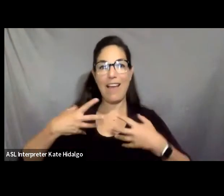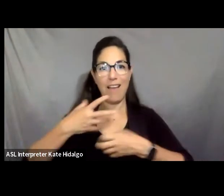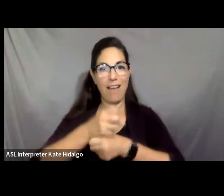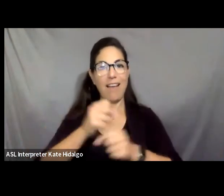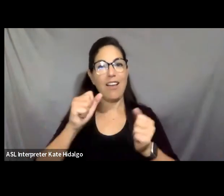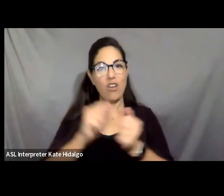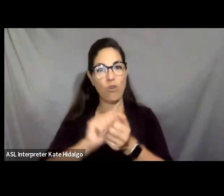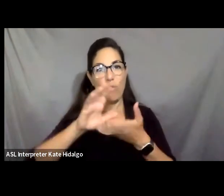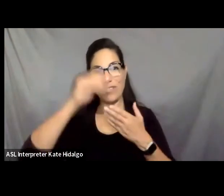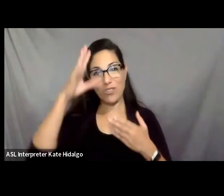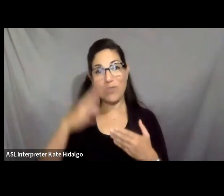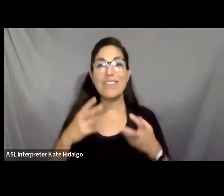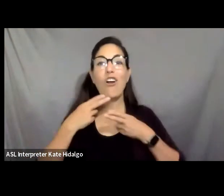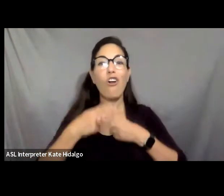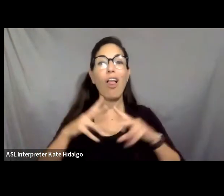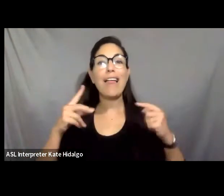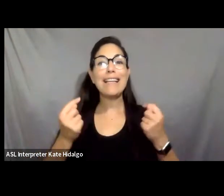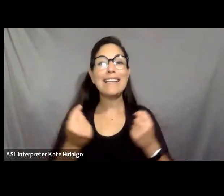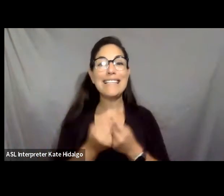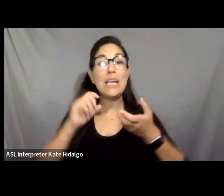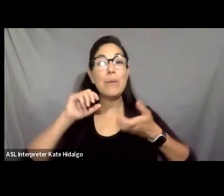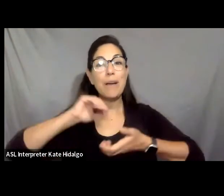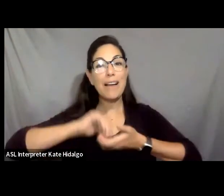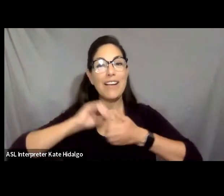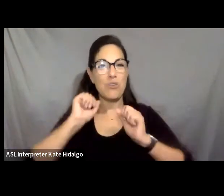the students to teamwork. And